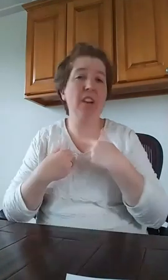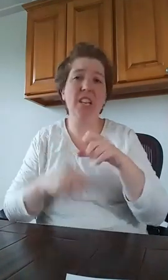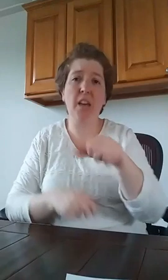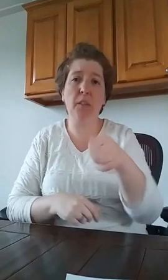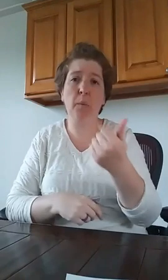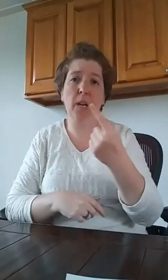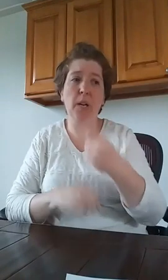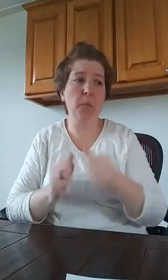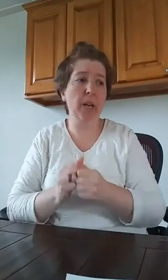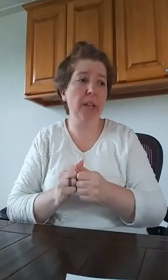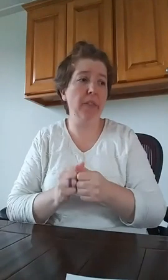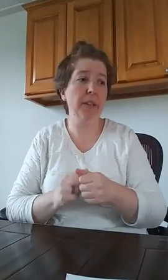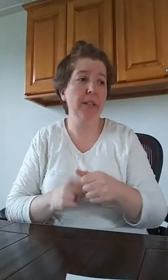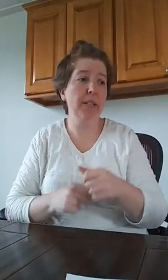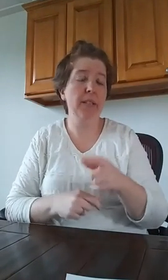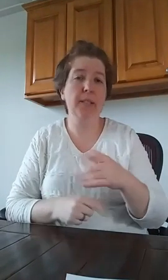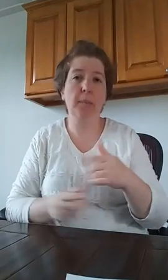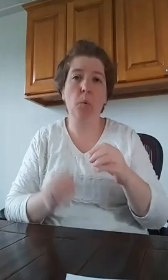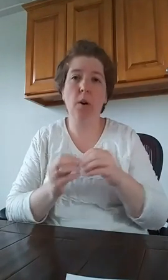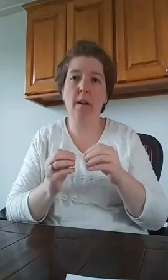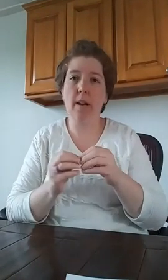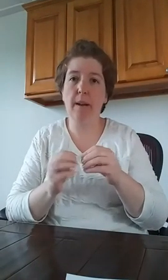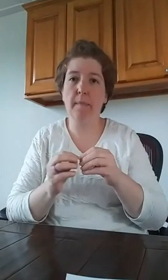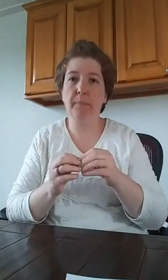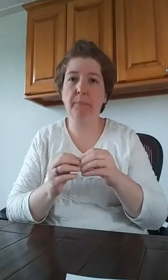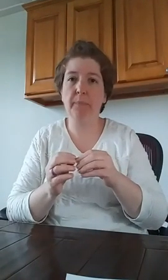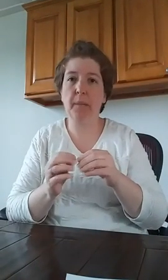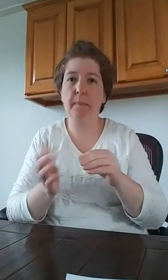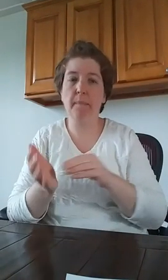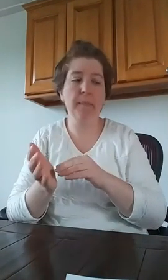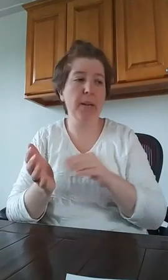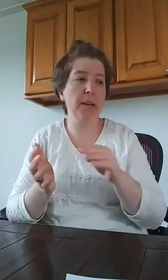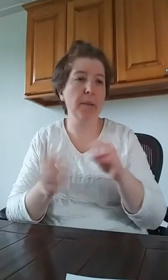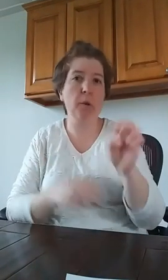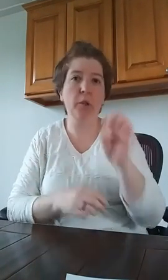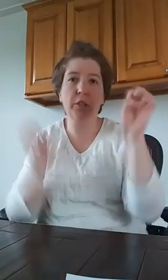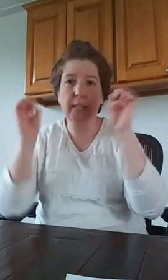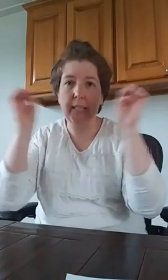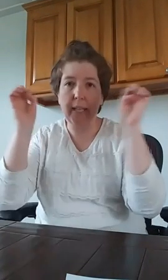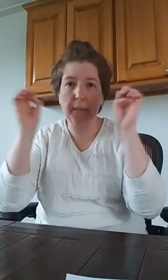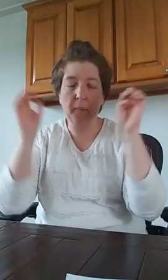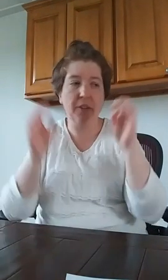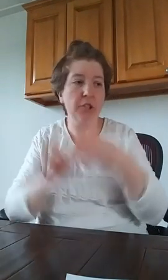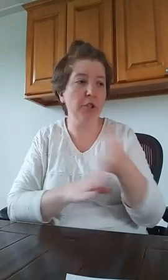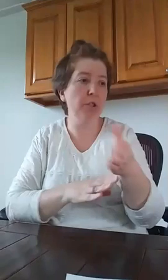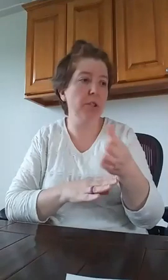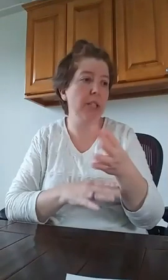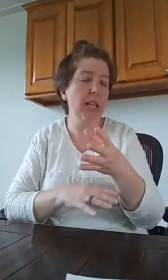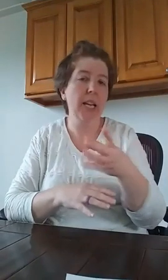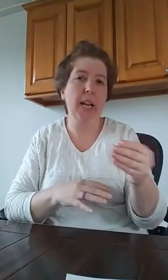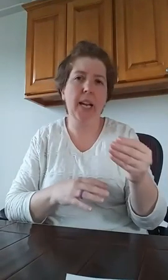another one with some more emergency professionals and